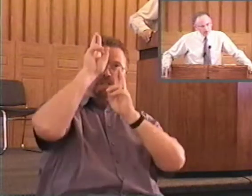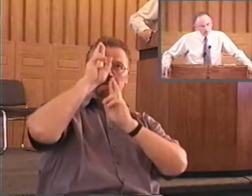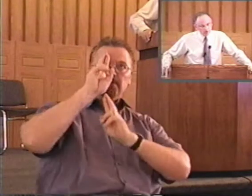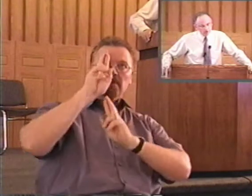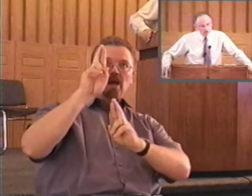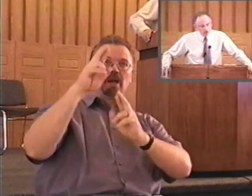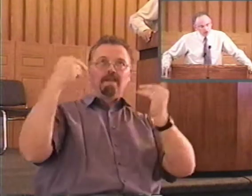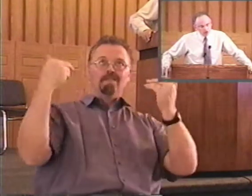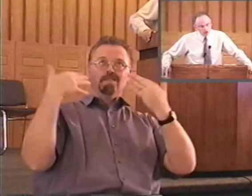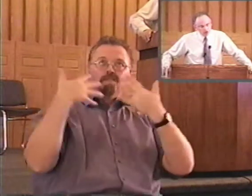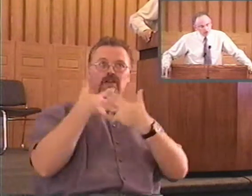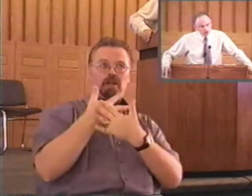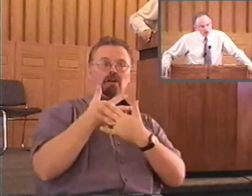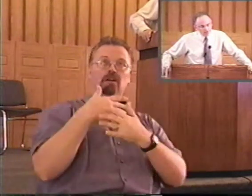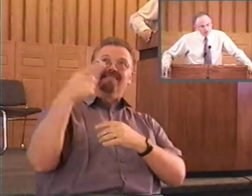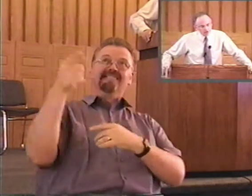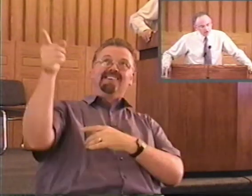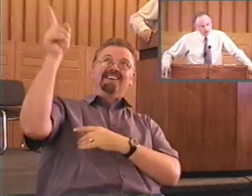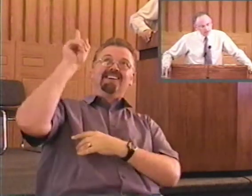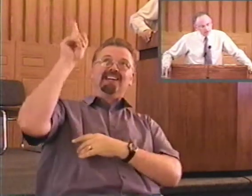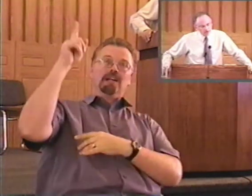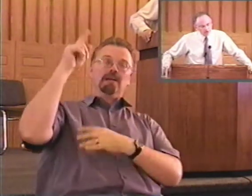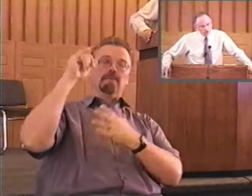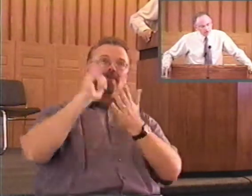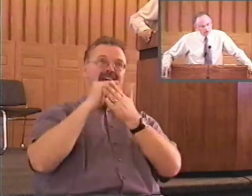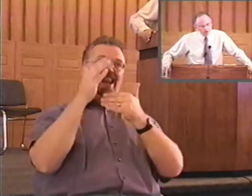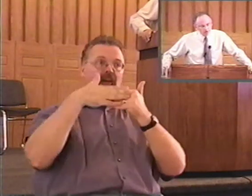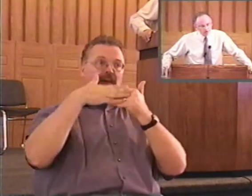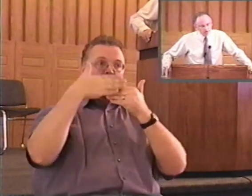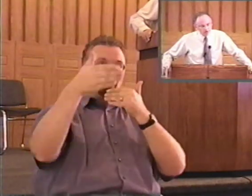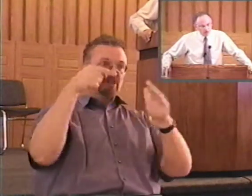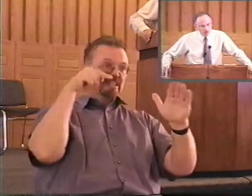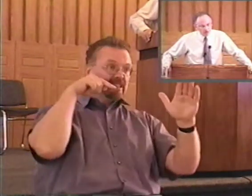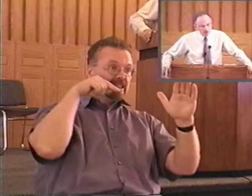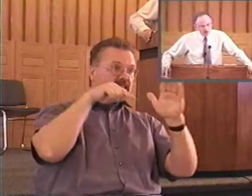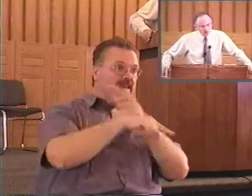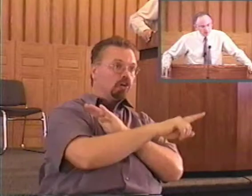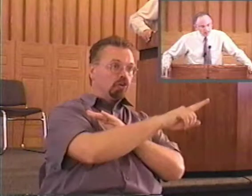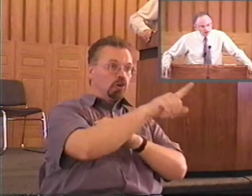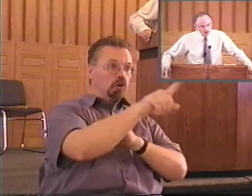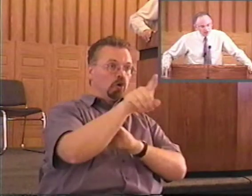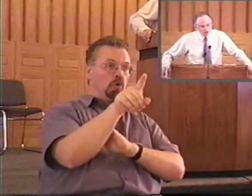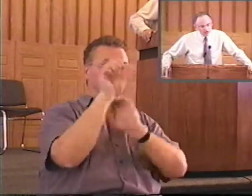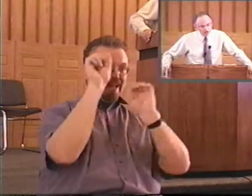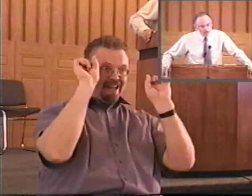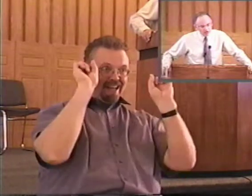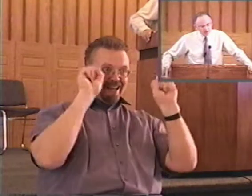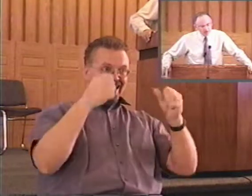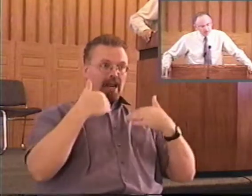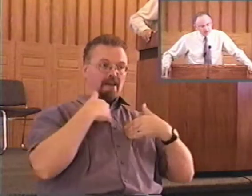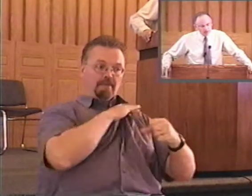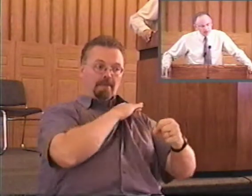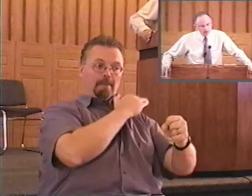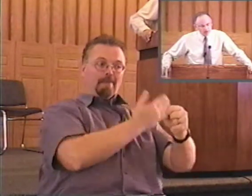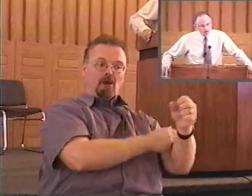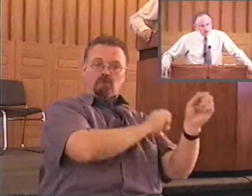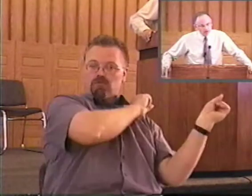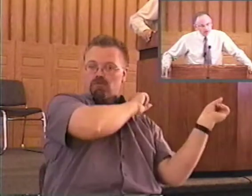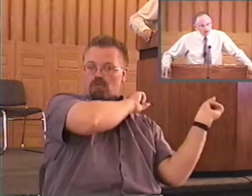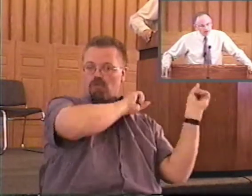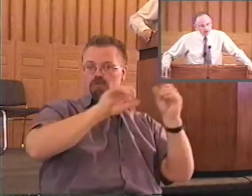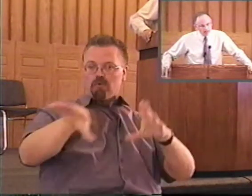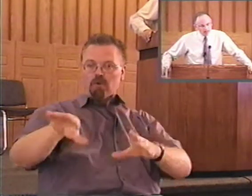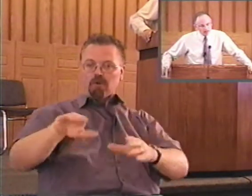Fear him who, after he has killed, has power to cast into